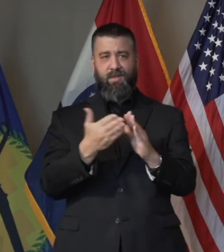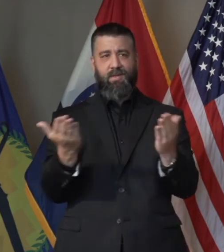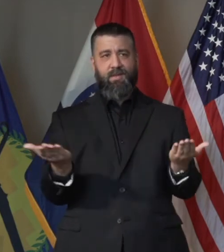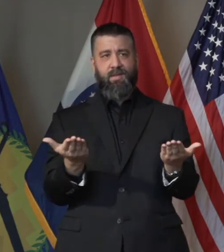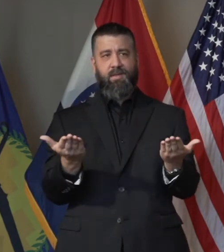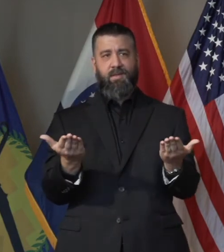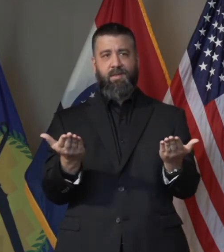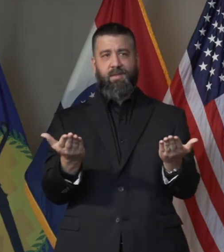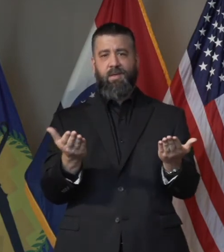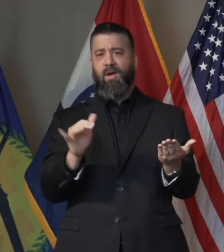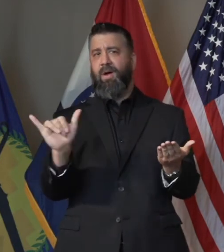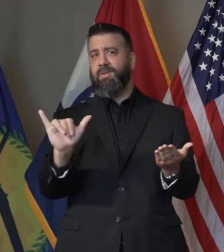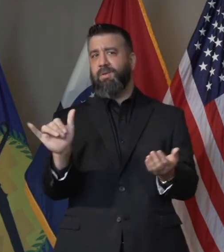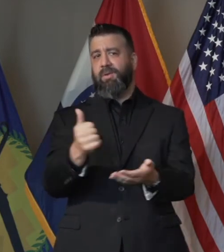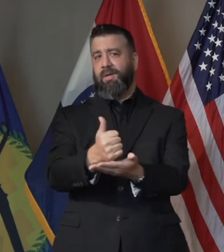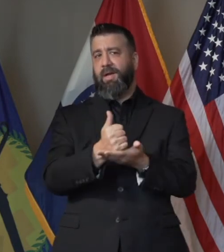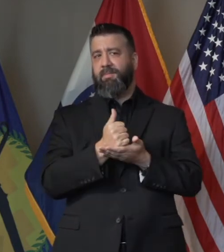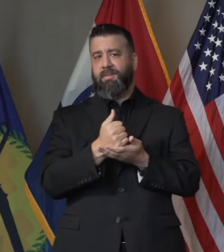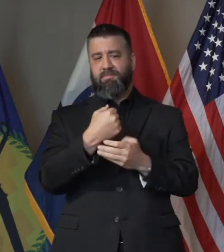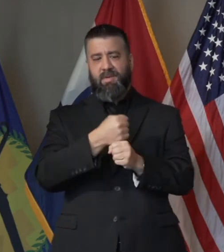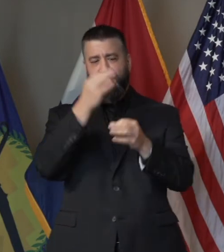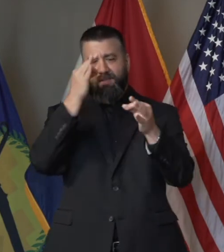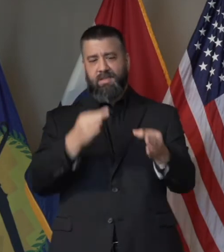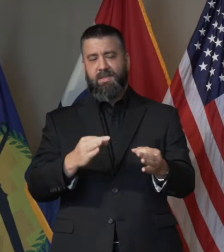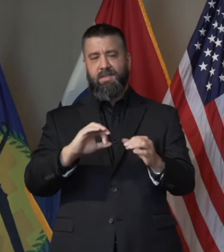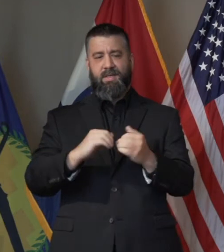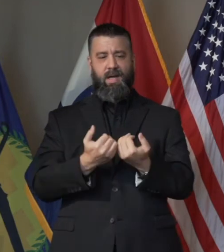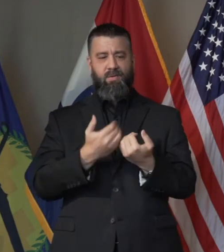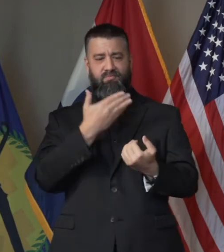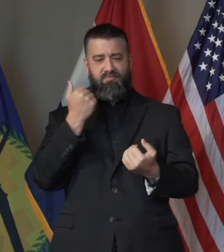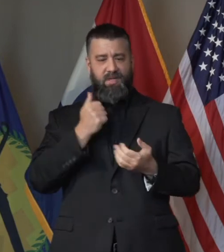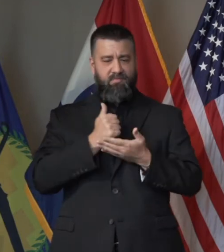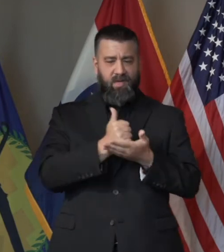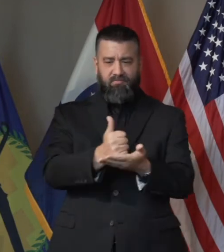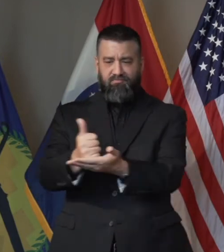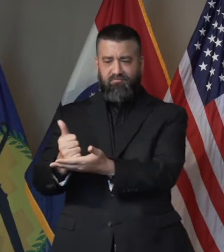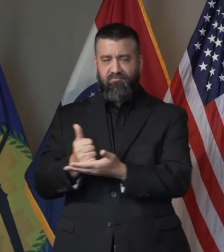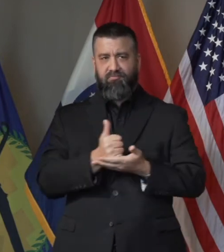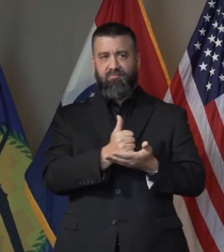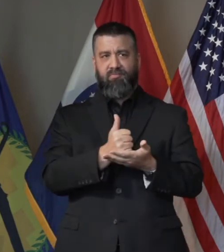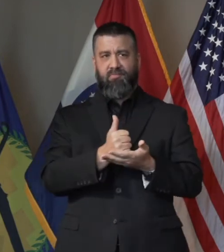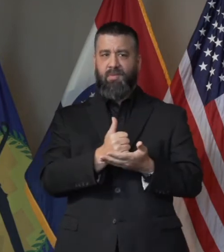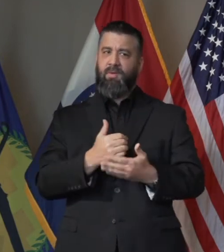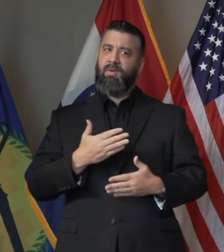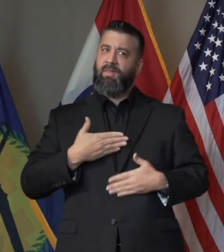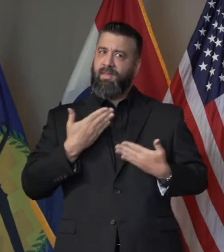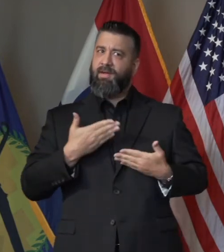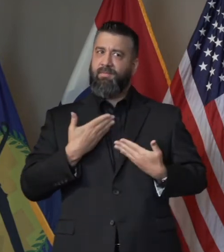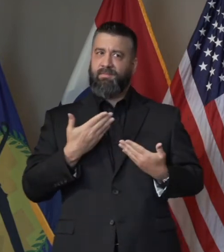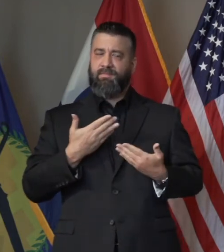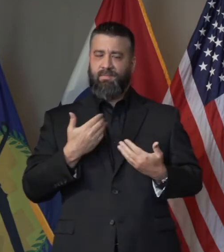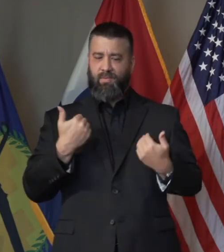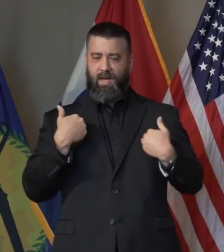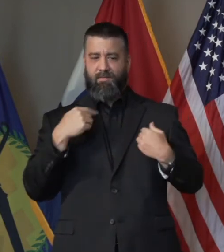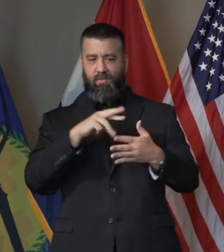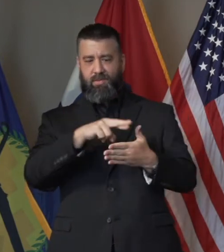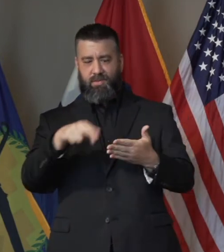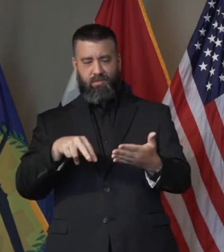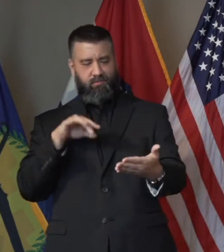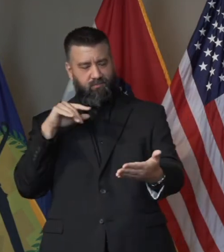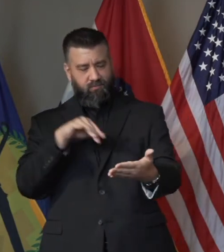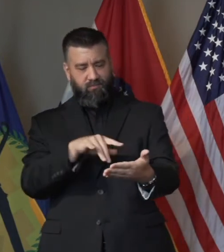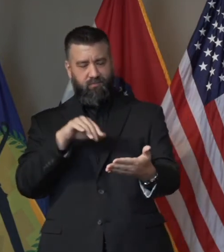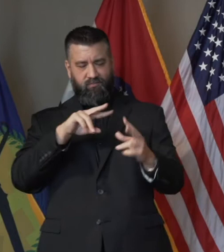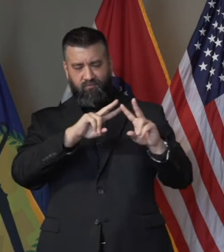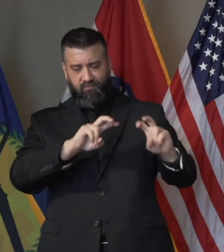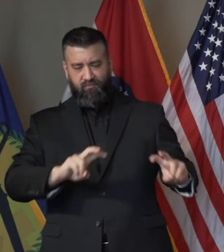our response to best help our residents. We are grateful to have these survey results to help guide us in our evidence-based approach to fighting the